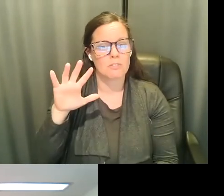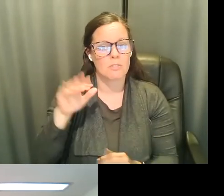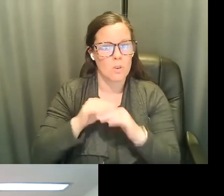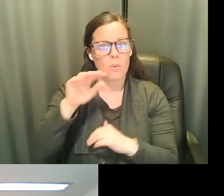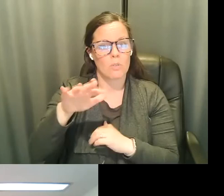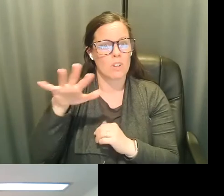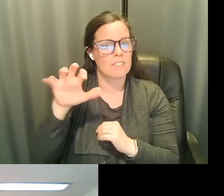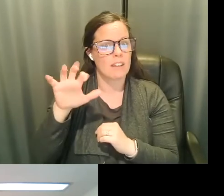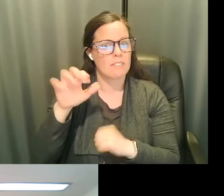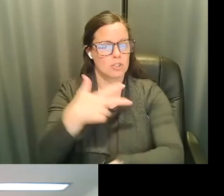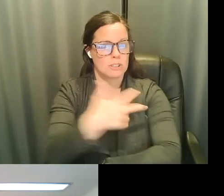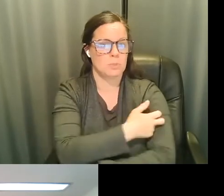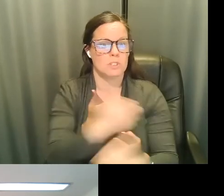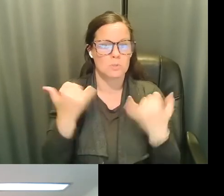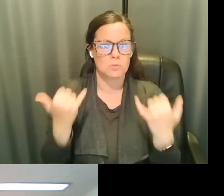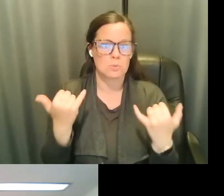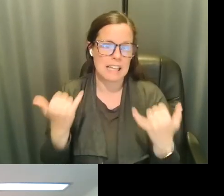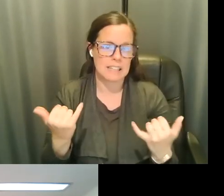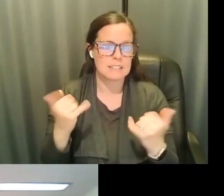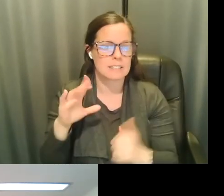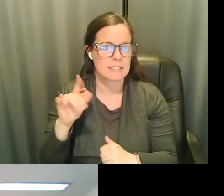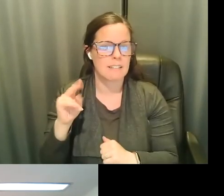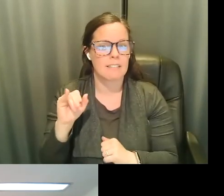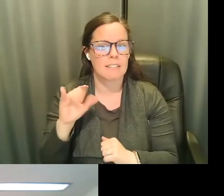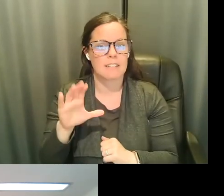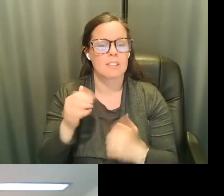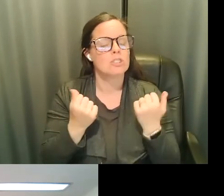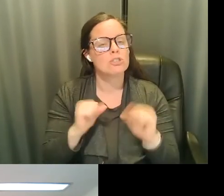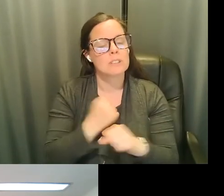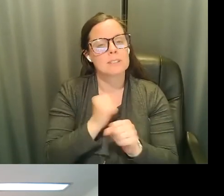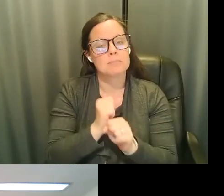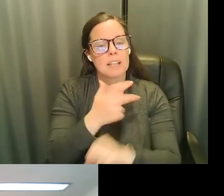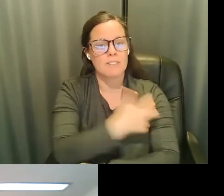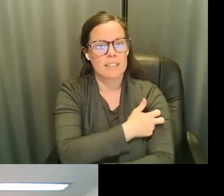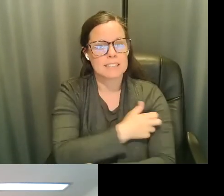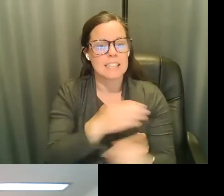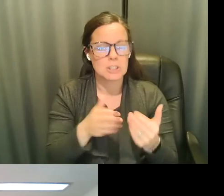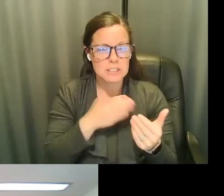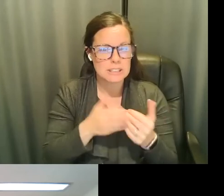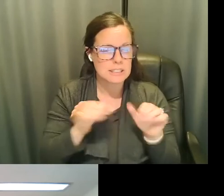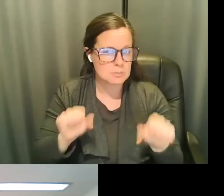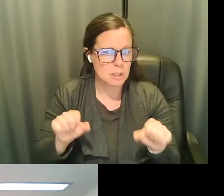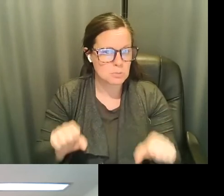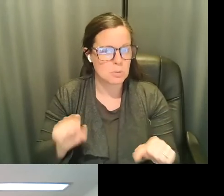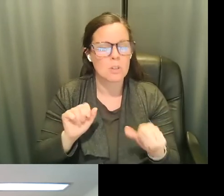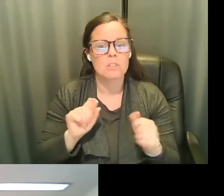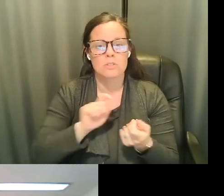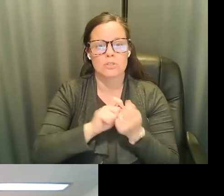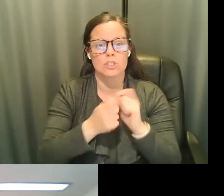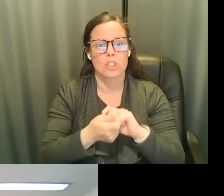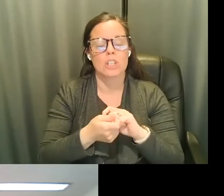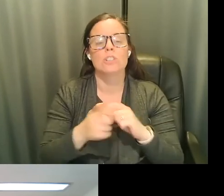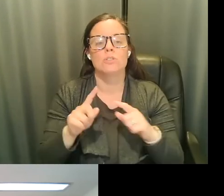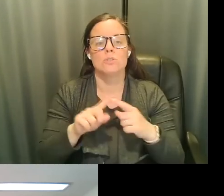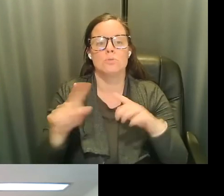500 immunizations to today's clinic. We're trying to make getting vaccinated as easy as possible by changing to a walk-in